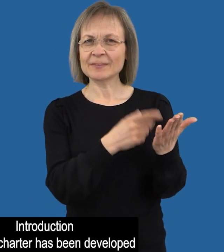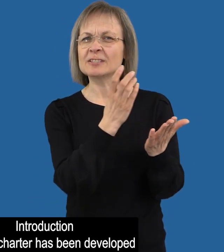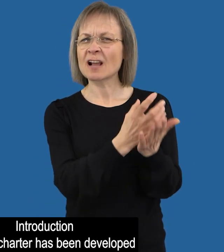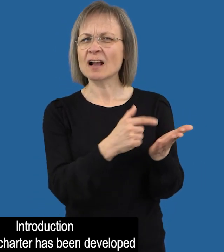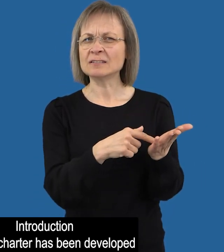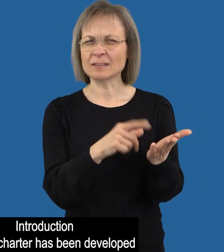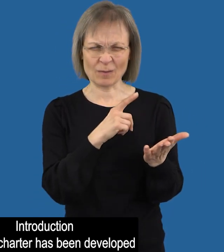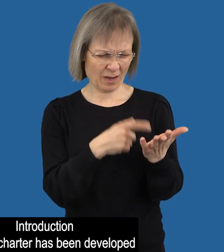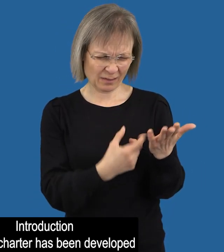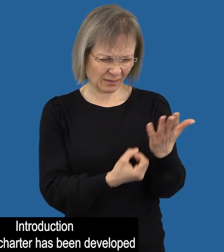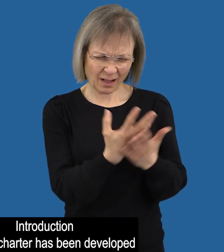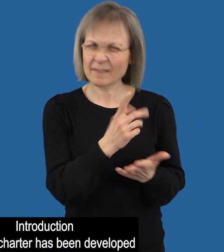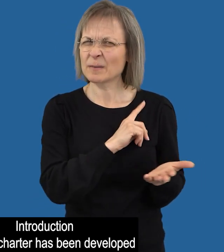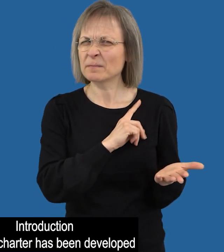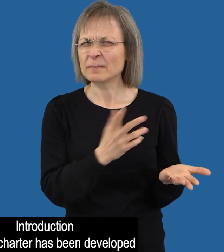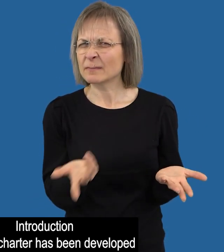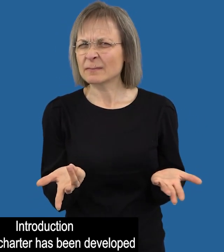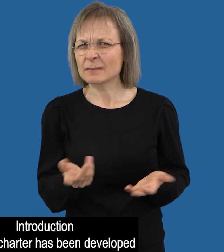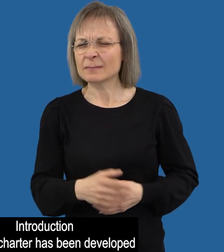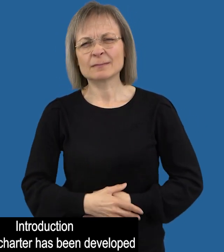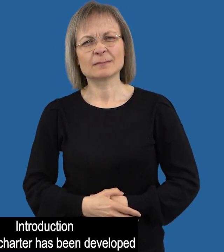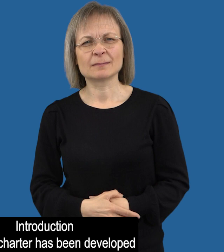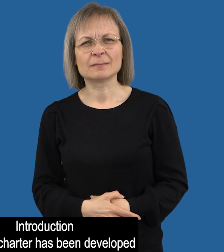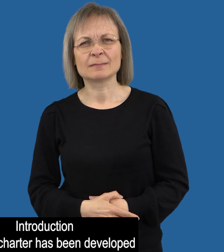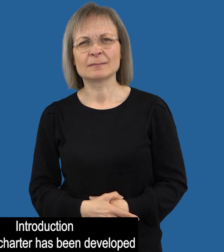Introduction: Why the Charter has been developed.